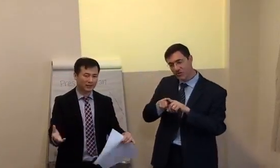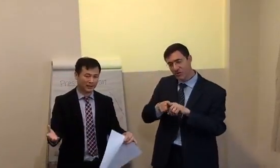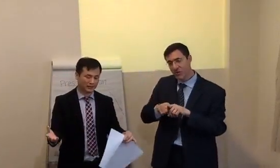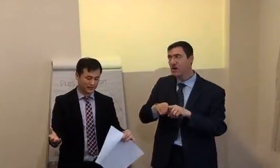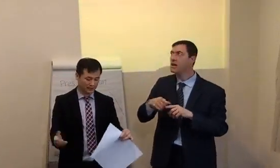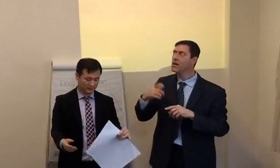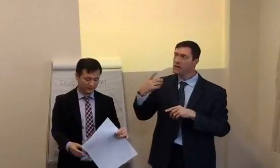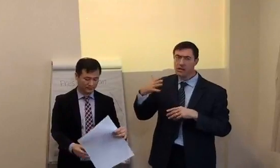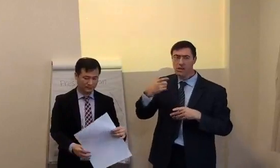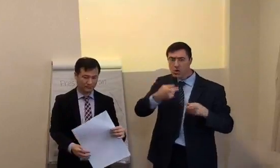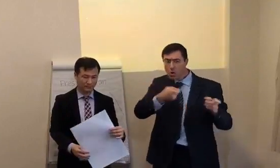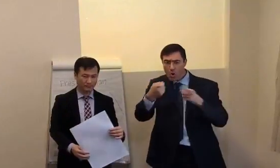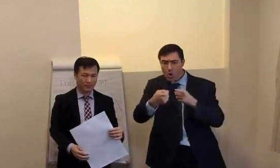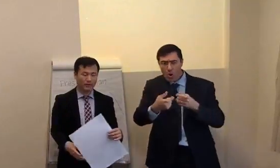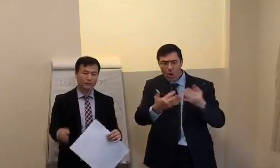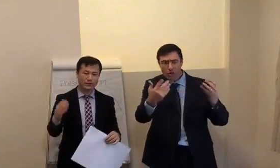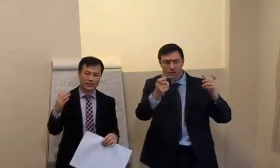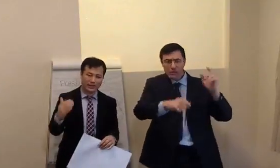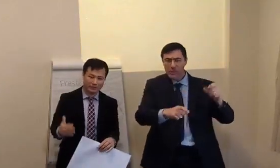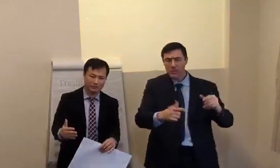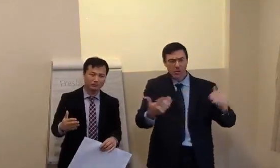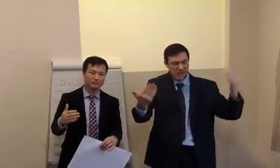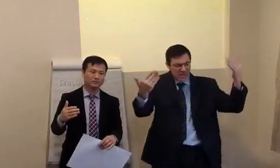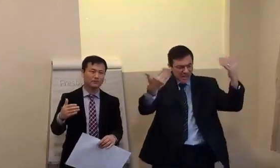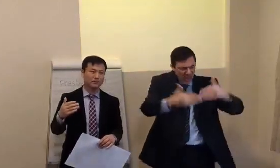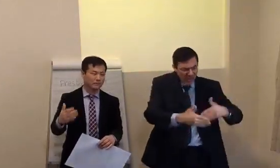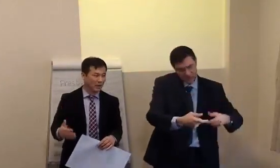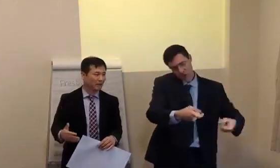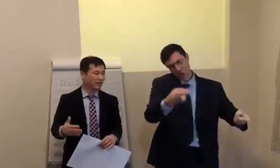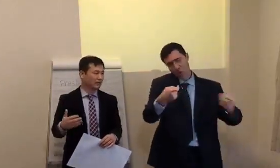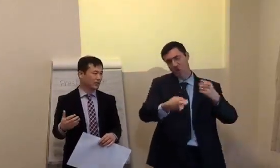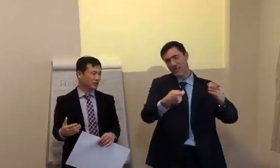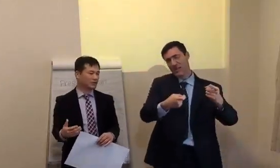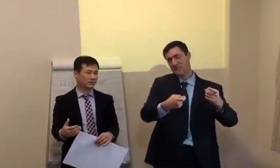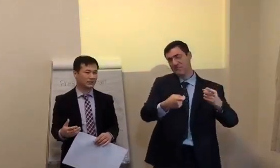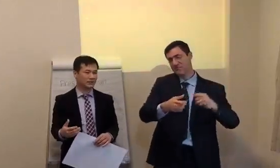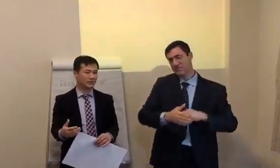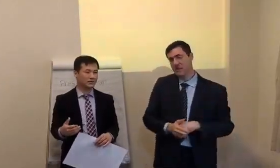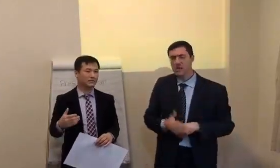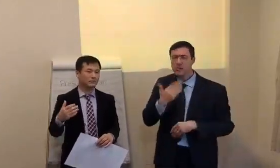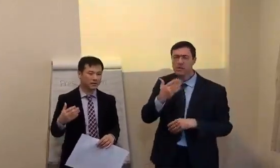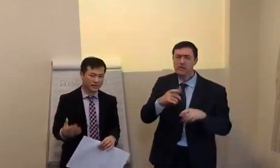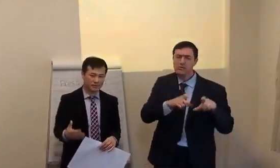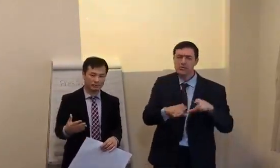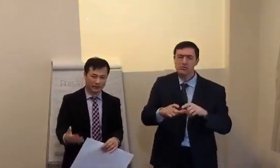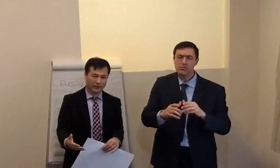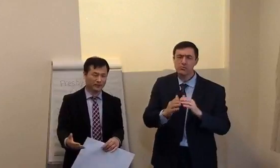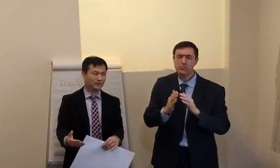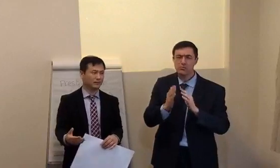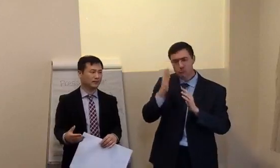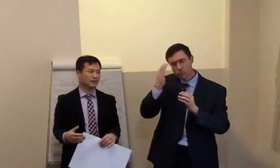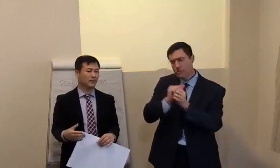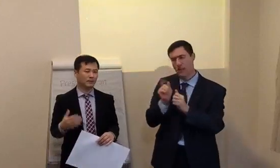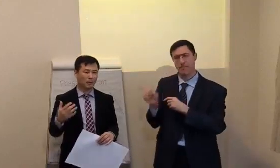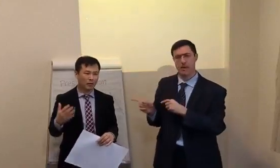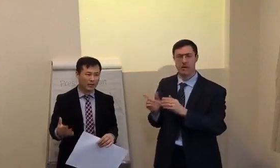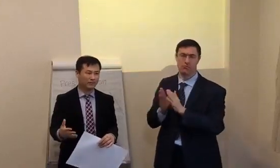darkness. Please keep remembering of us. Please pray for Korean